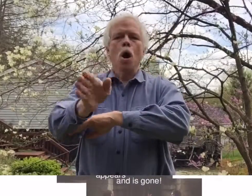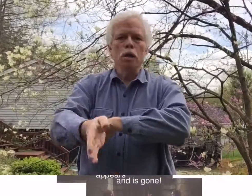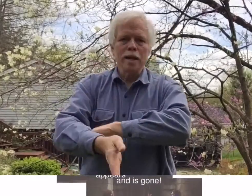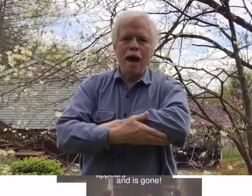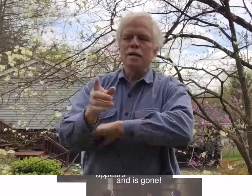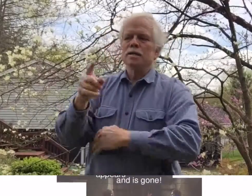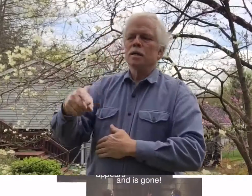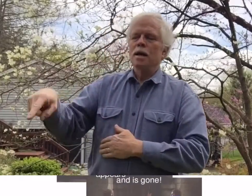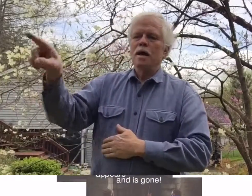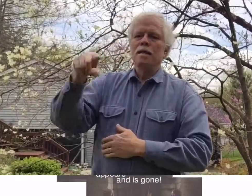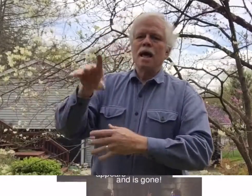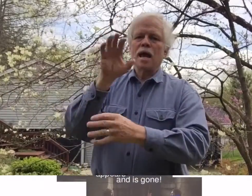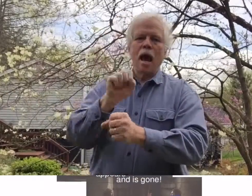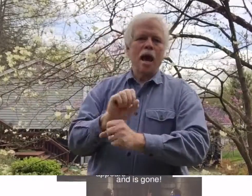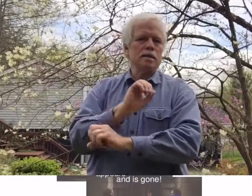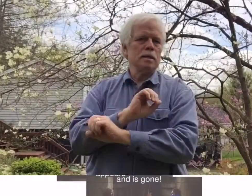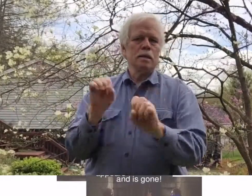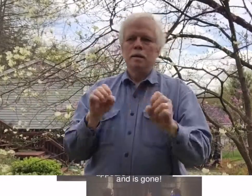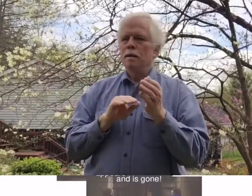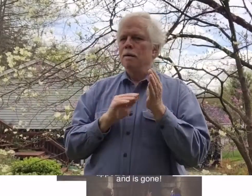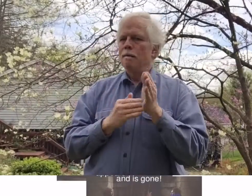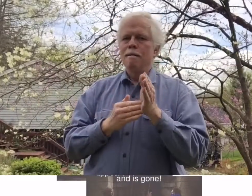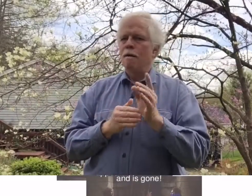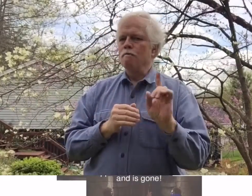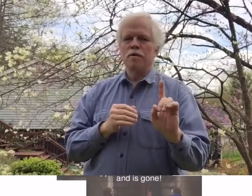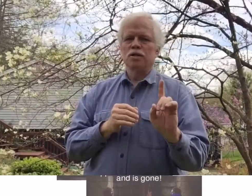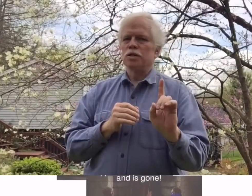all night, they caught no fish.